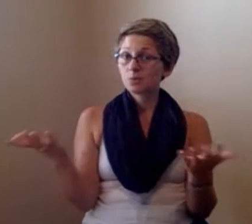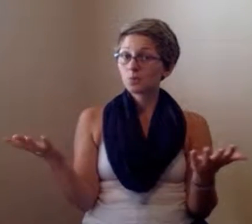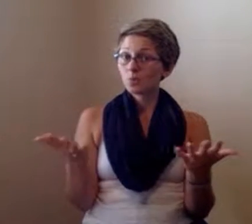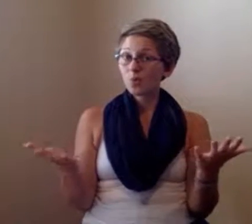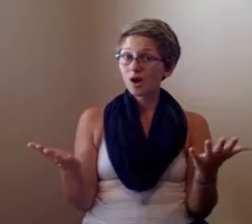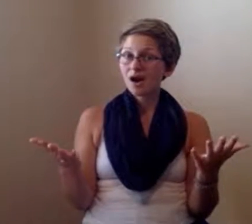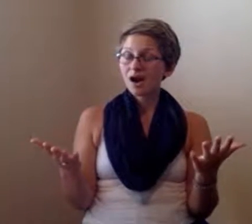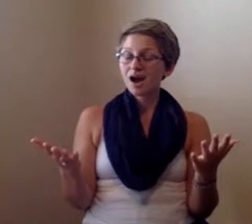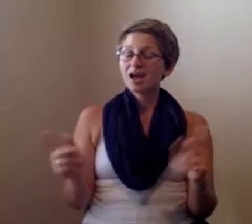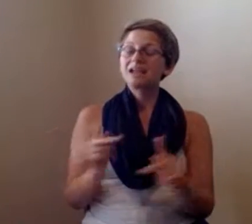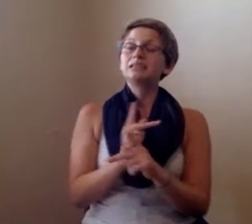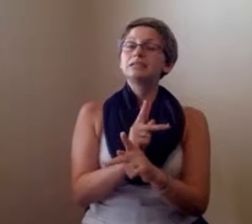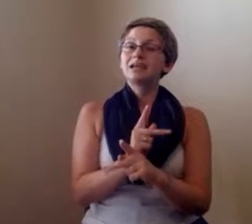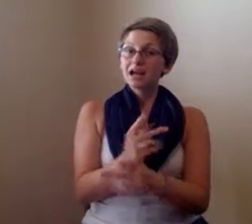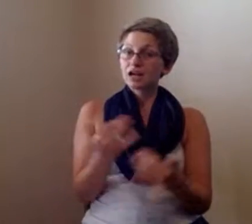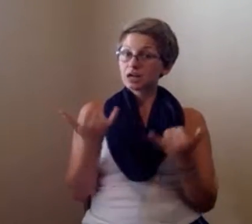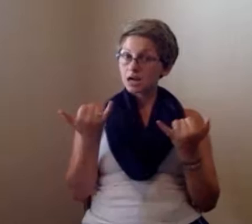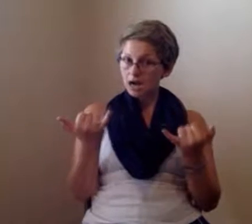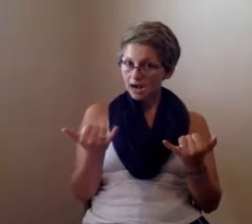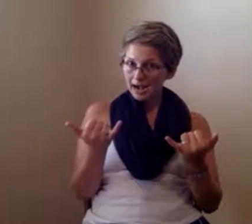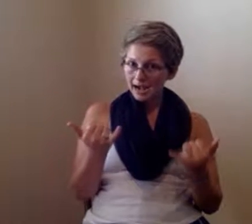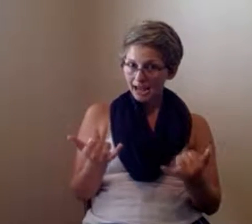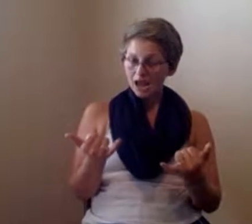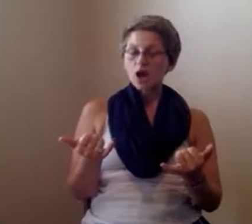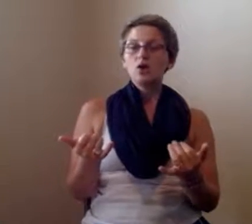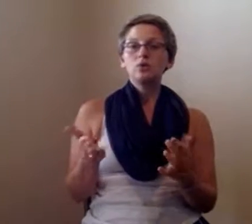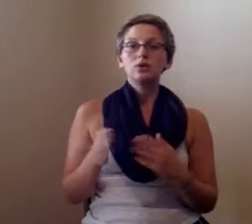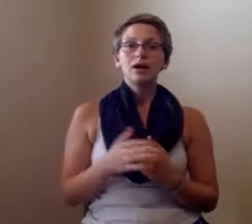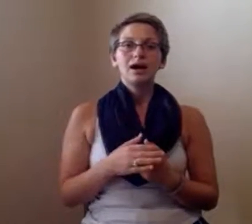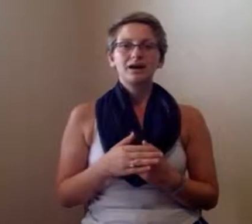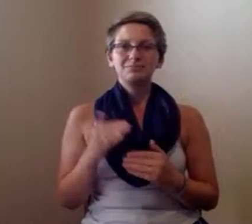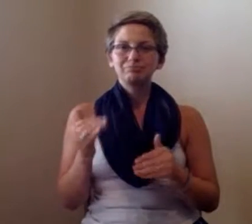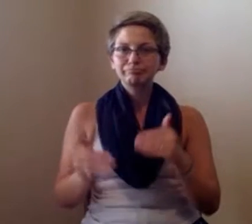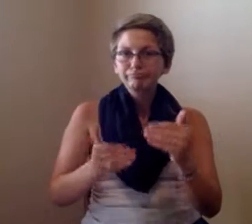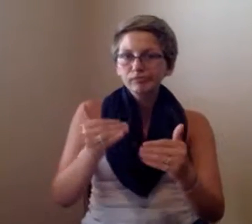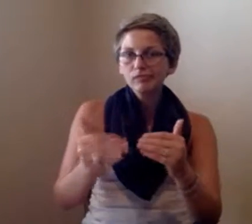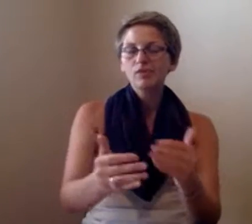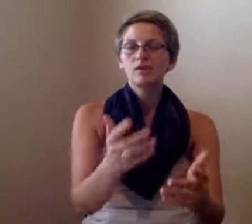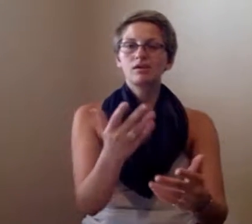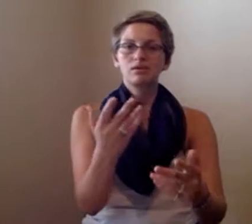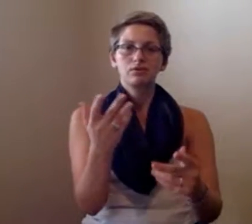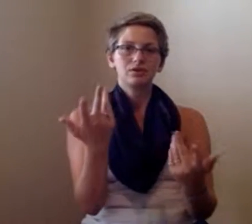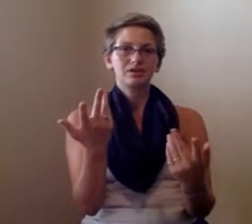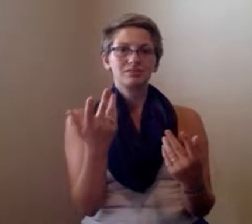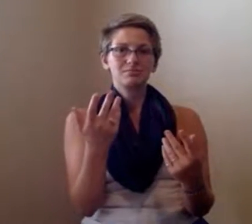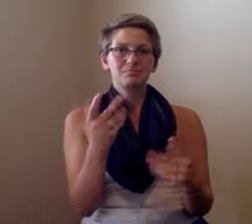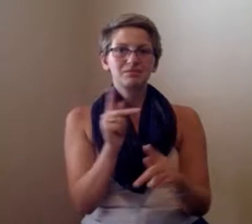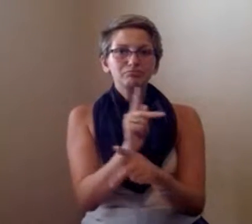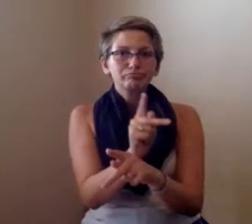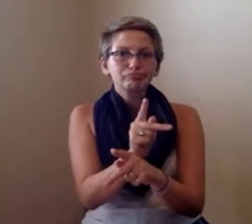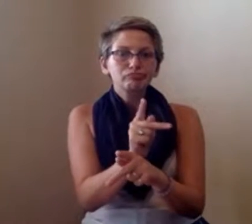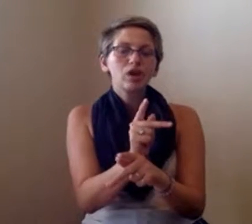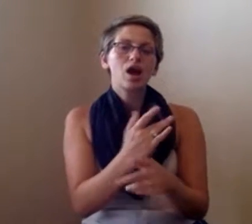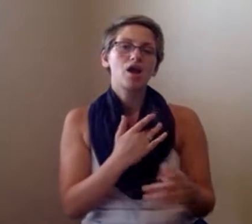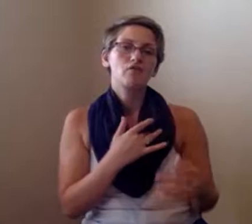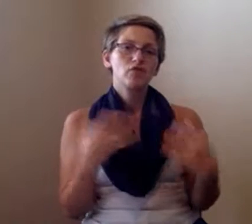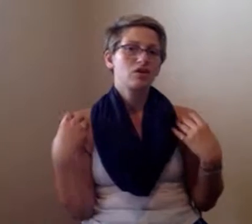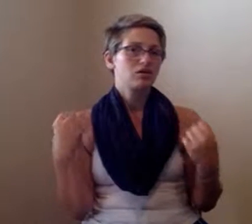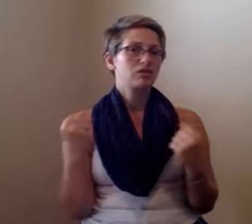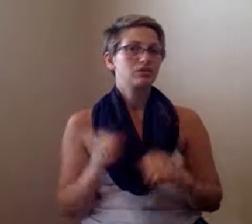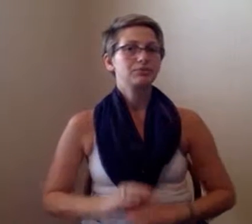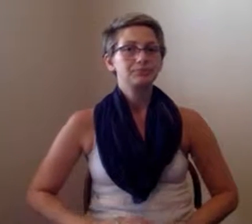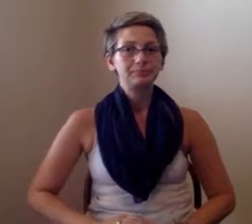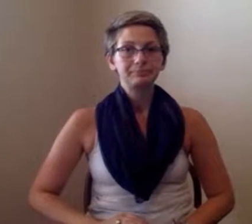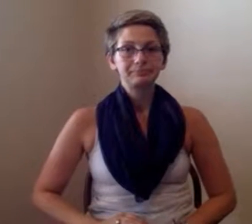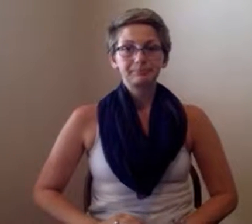information now and a lot of different things that we can do to help with that. So women can take action to protect their hearts.